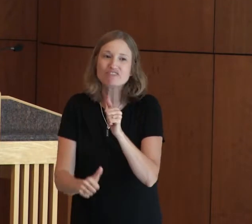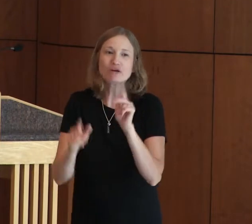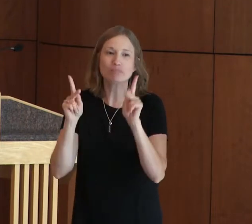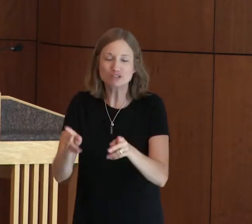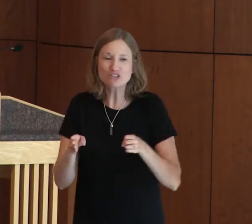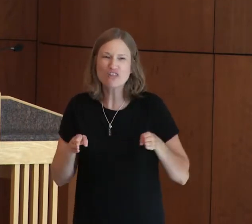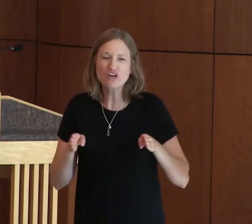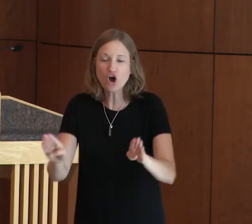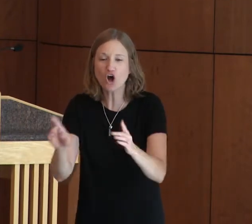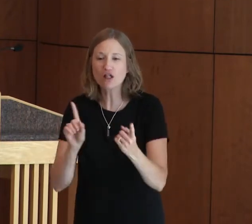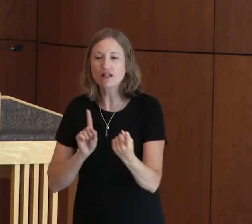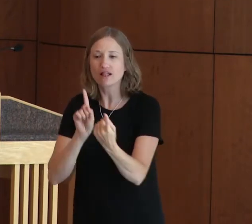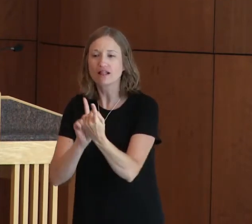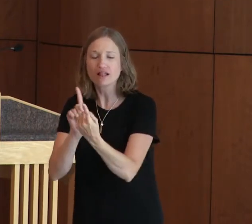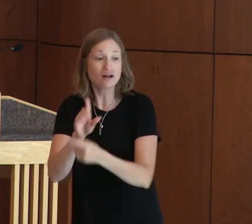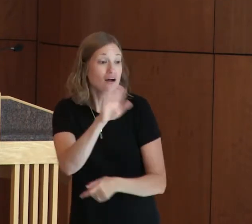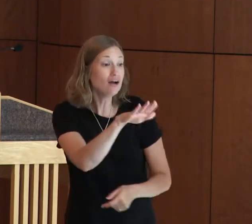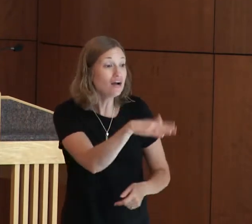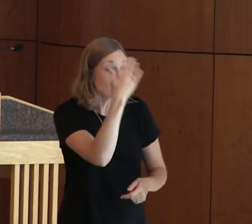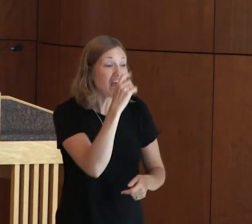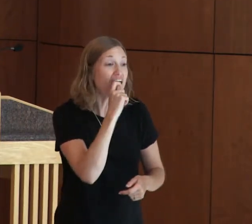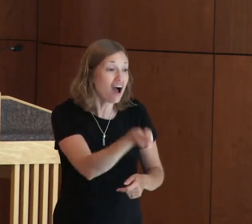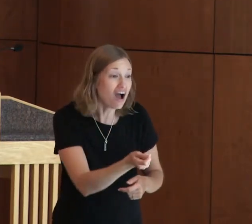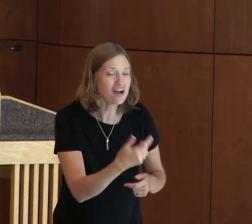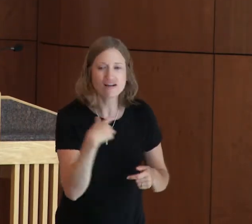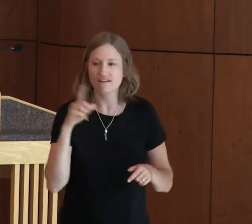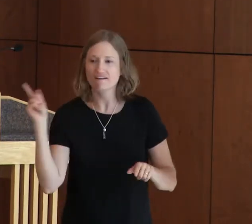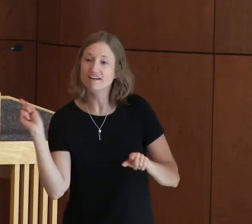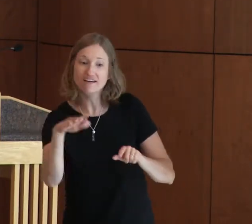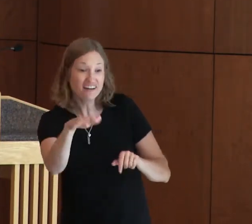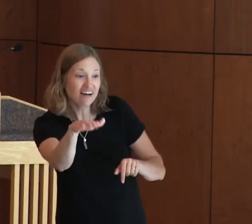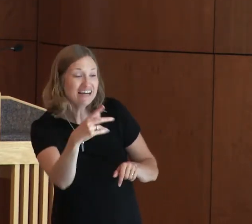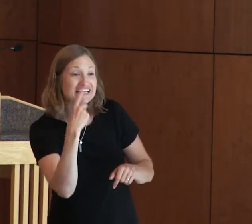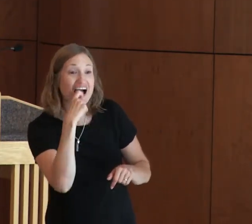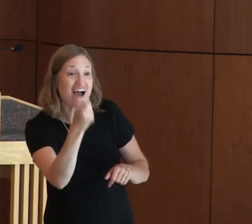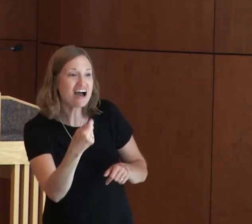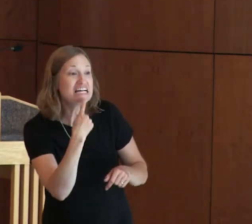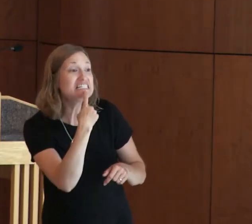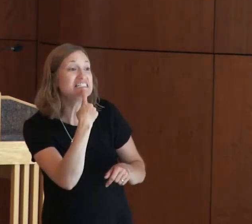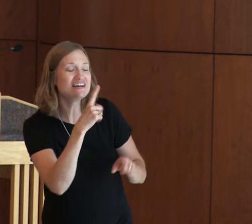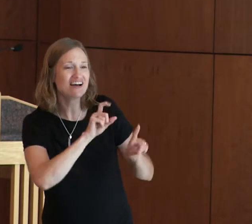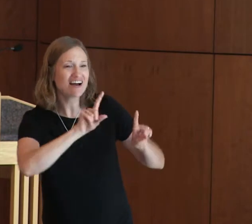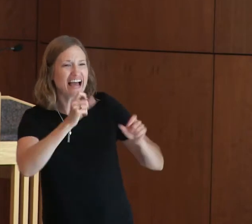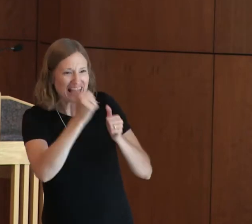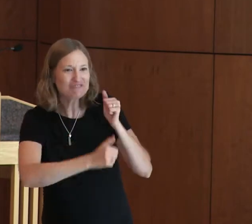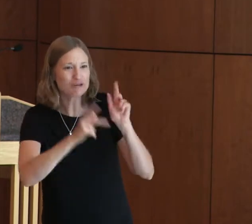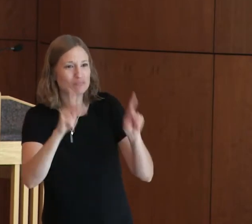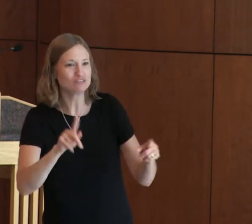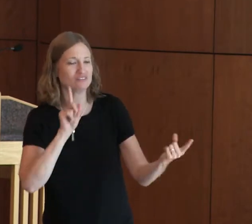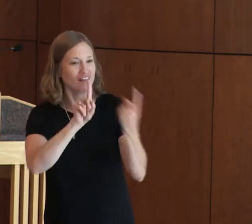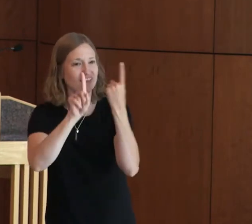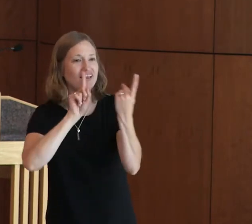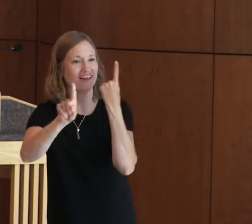hall, he has to tell them about this good news and show them the hole that's in his mouth. He was real